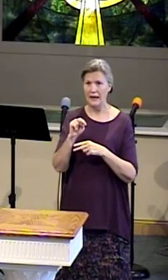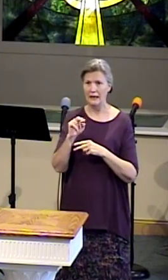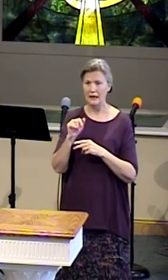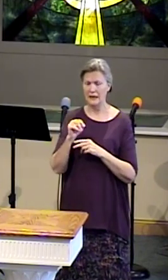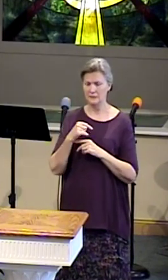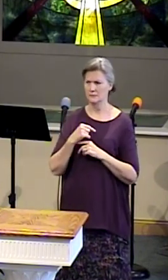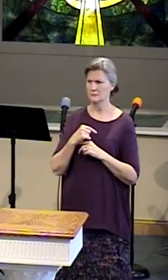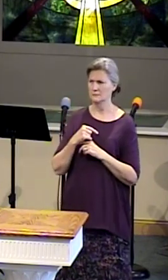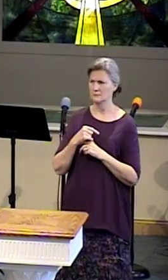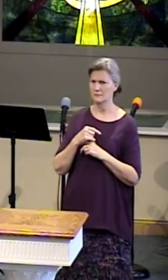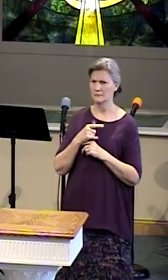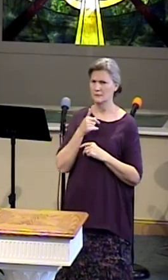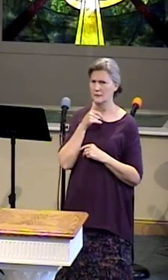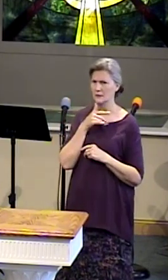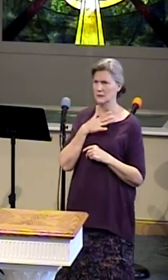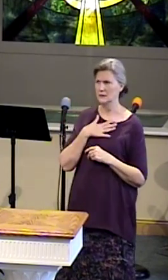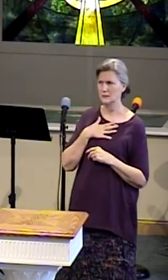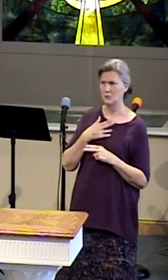name.